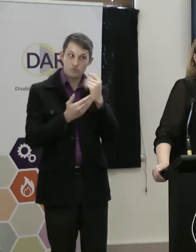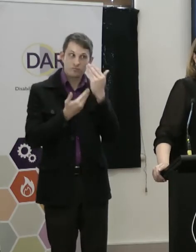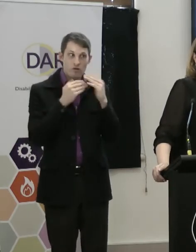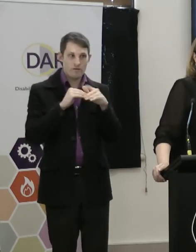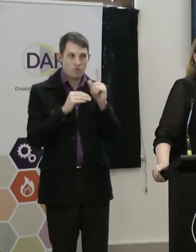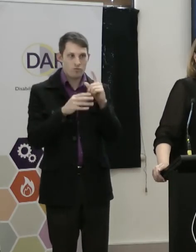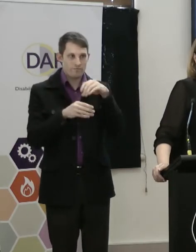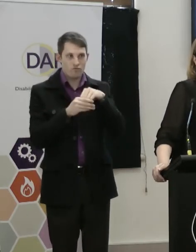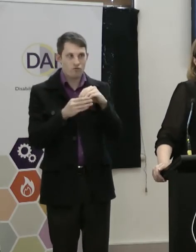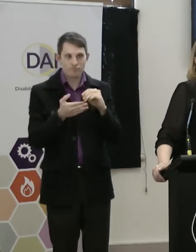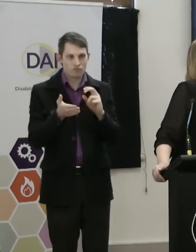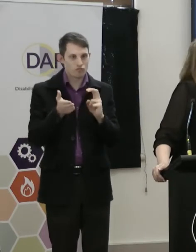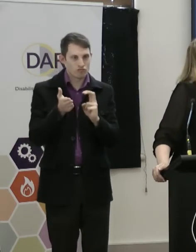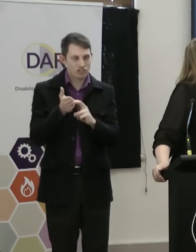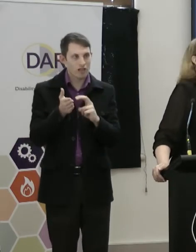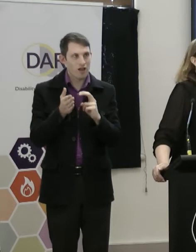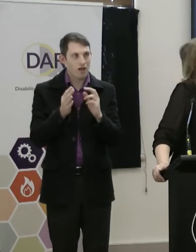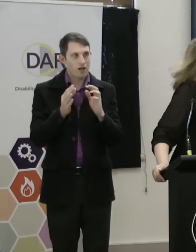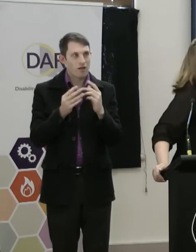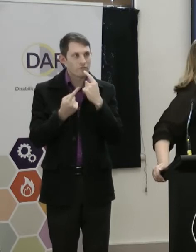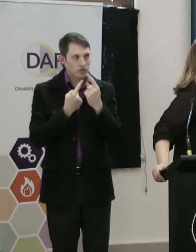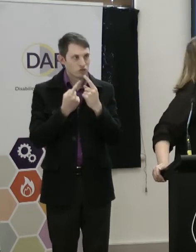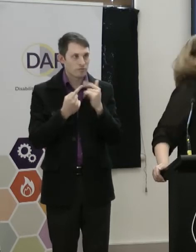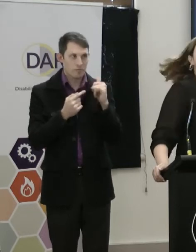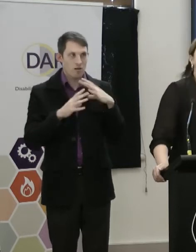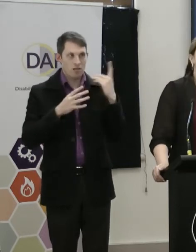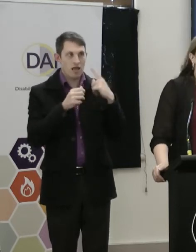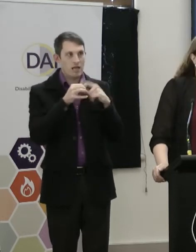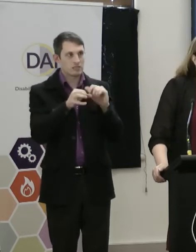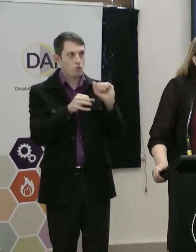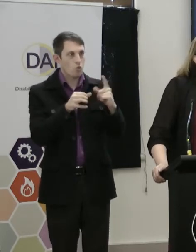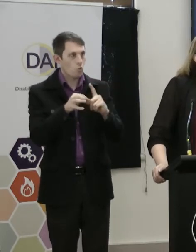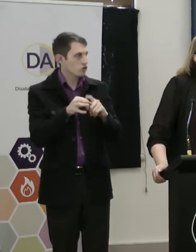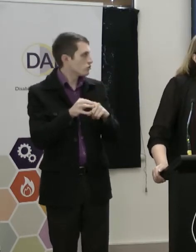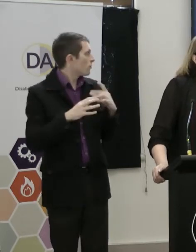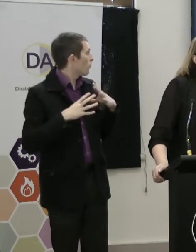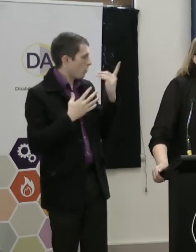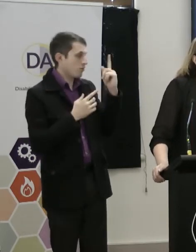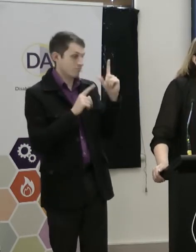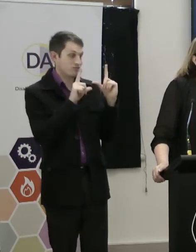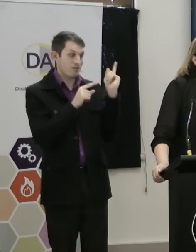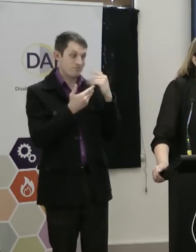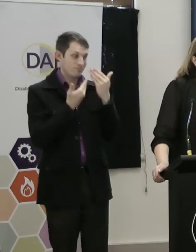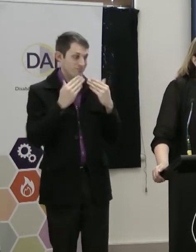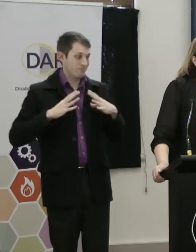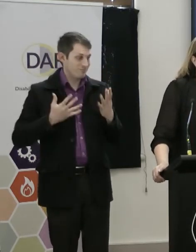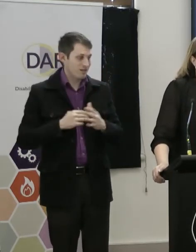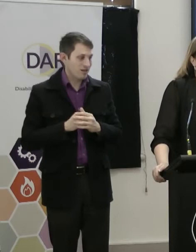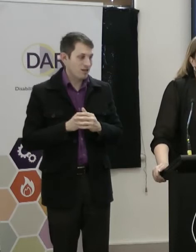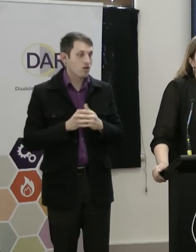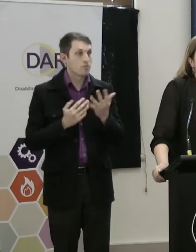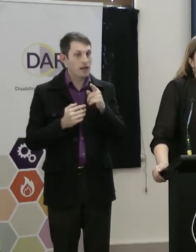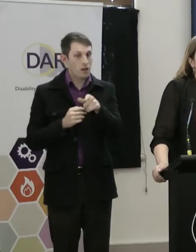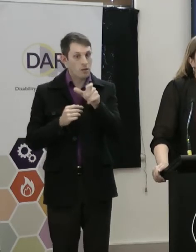registration, so this might answer your question. But Oh, thanks. yes, that is provider registration. So a provider